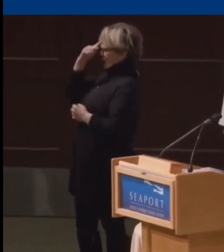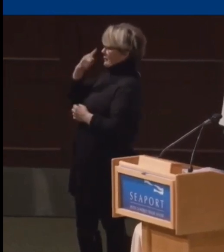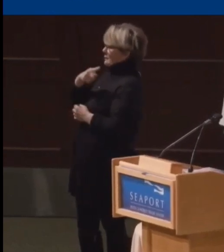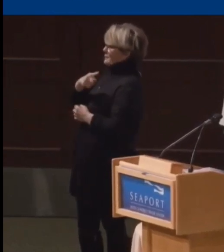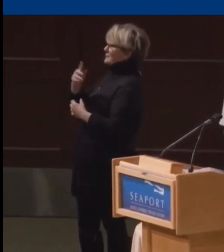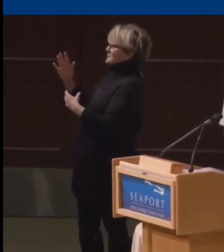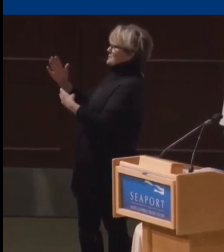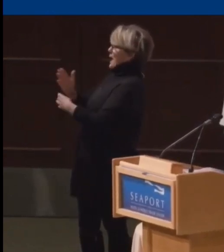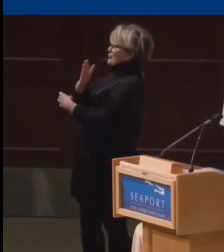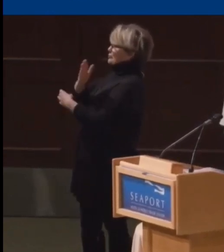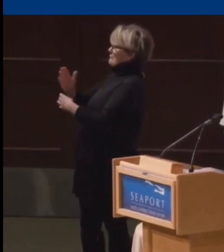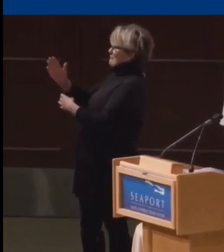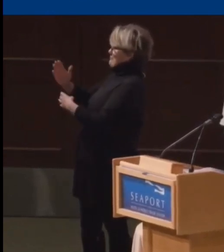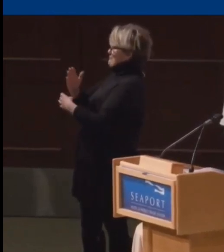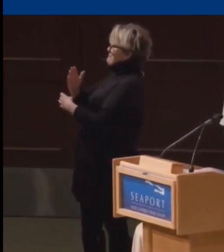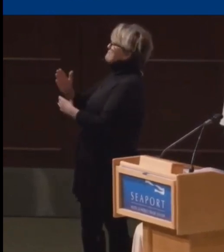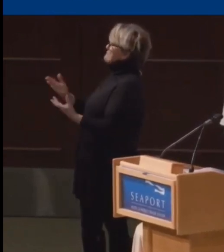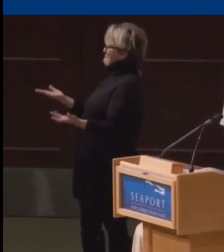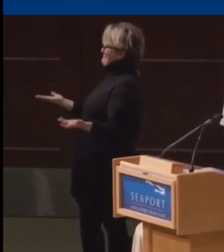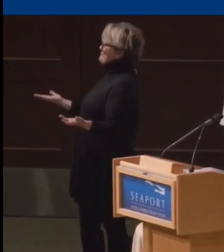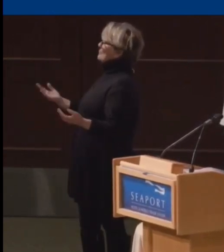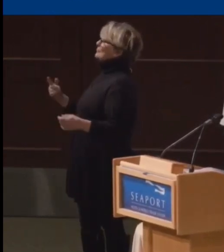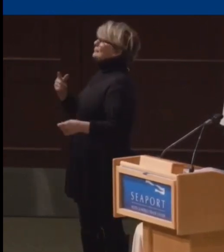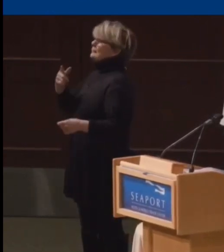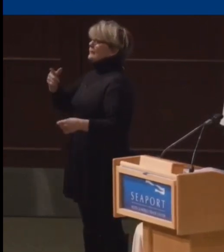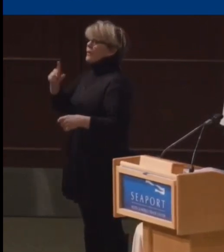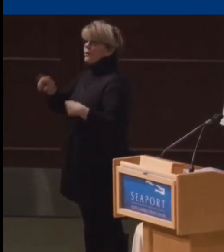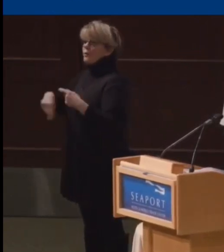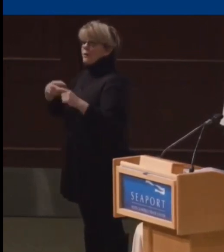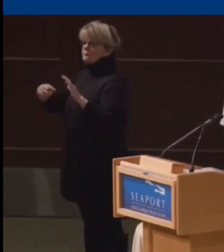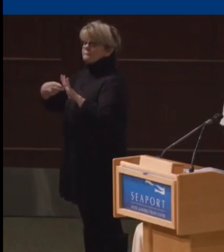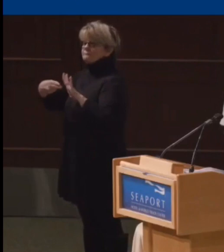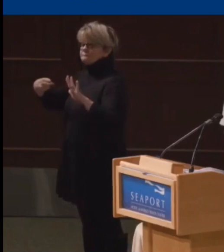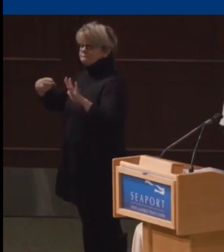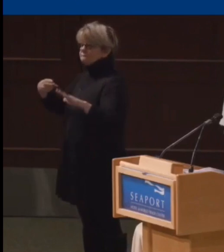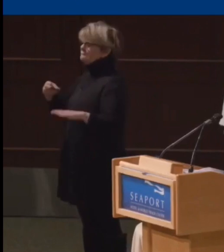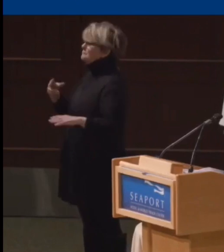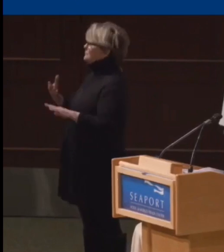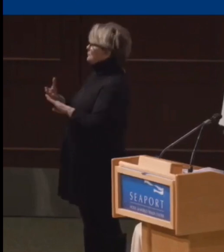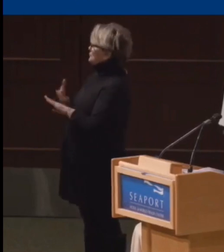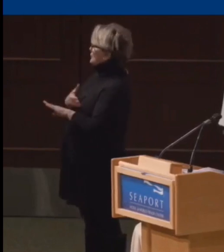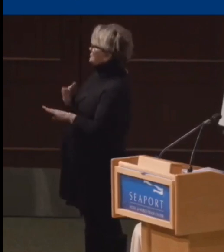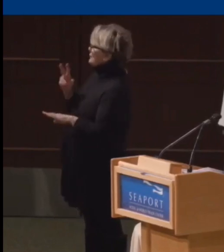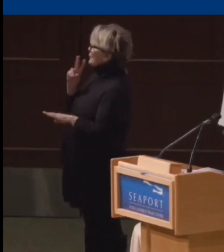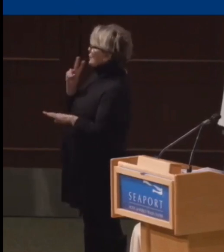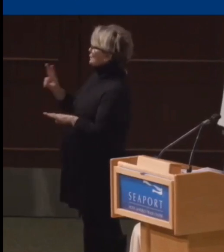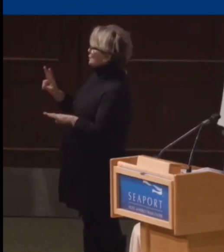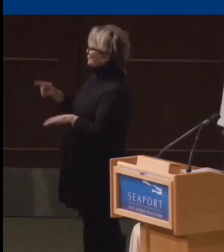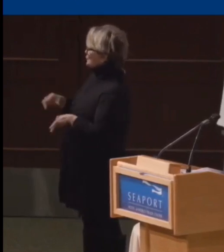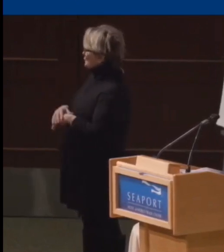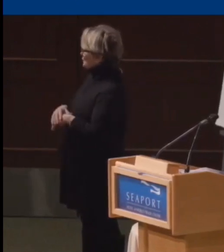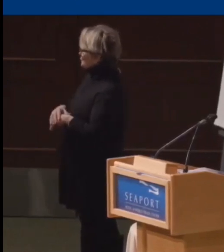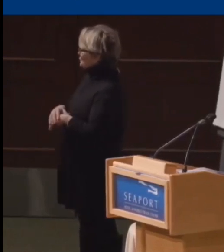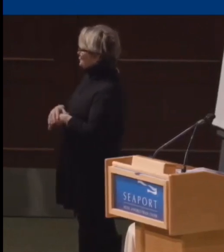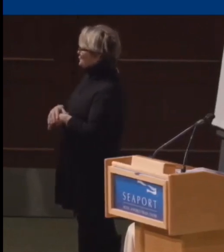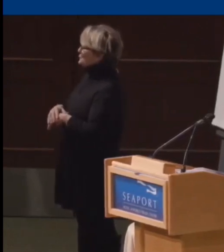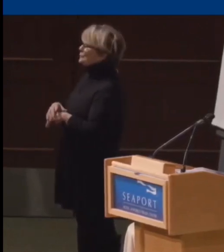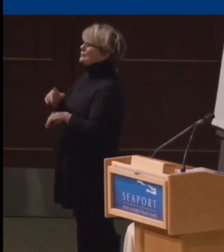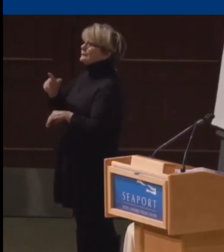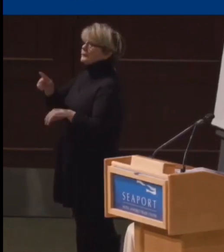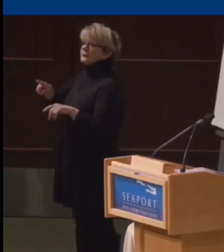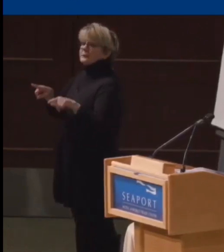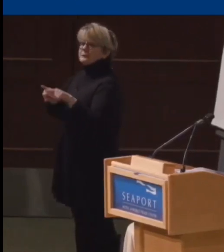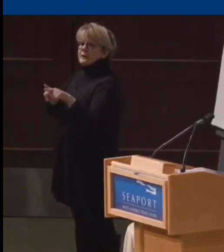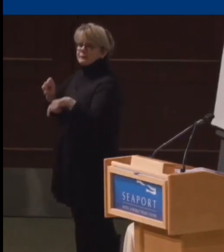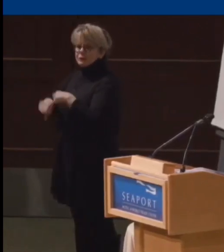spectrum. I was officially diagnosed with autism just before turning two. In the same year, I was working